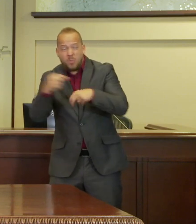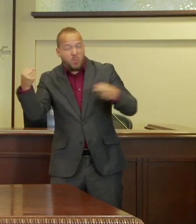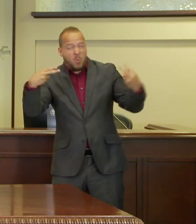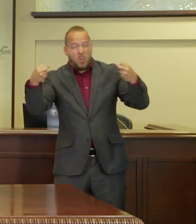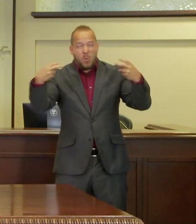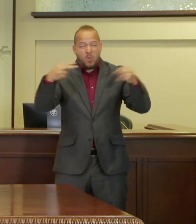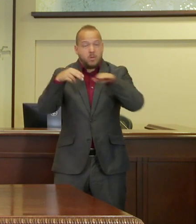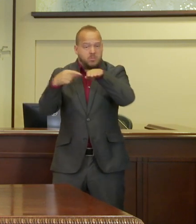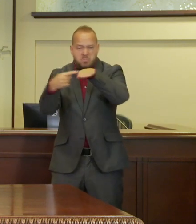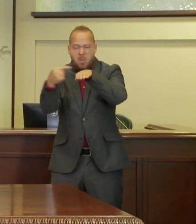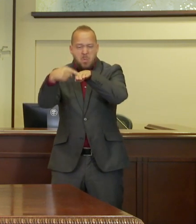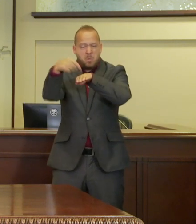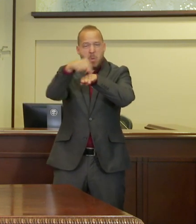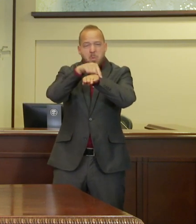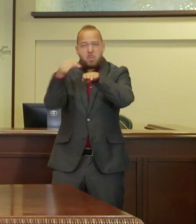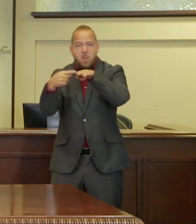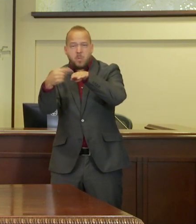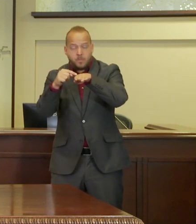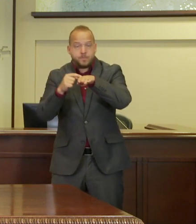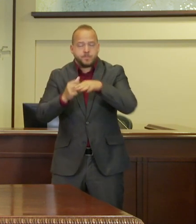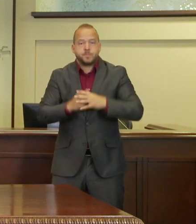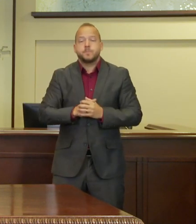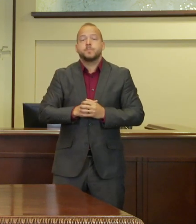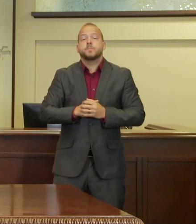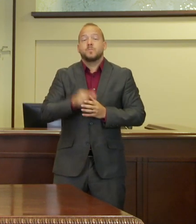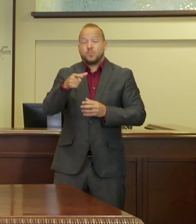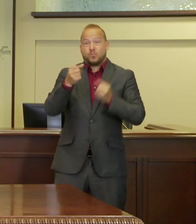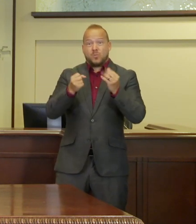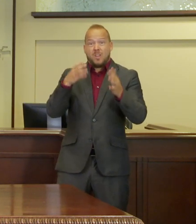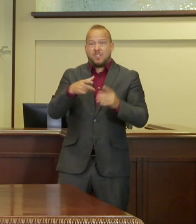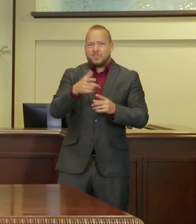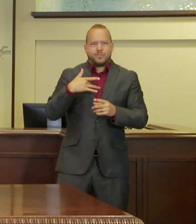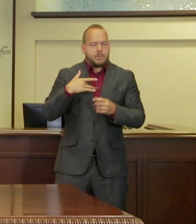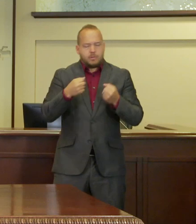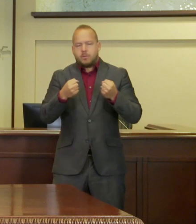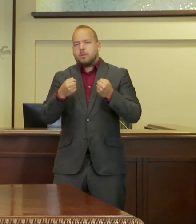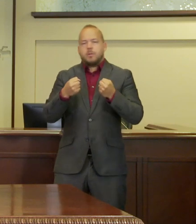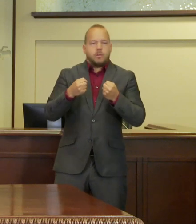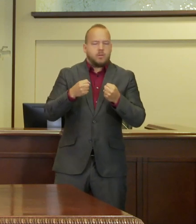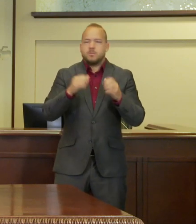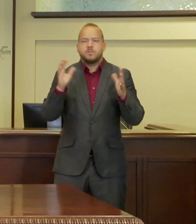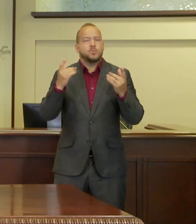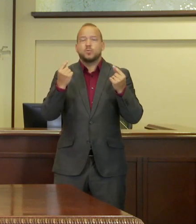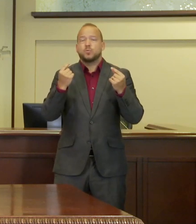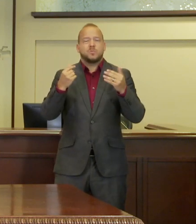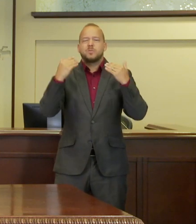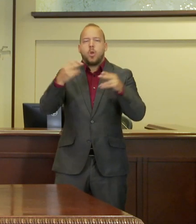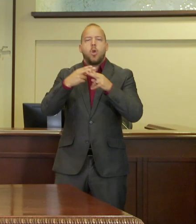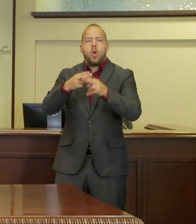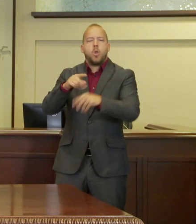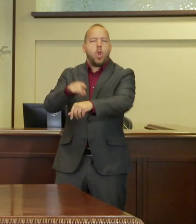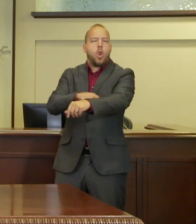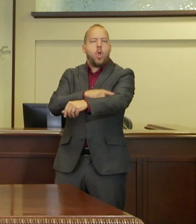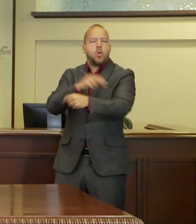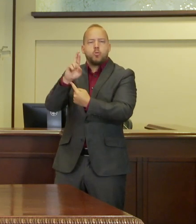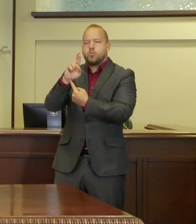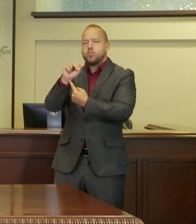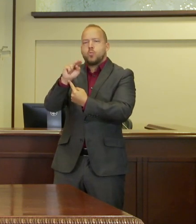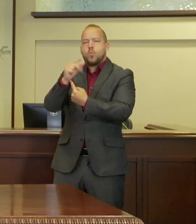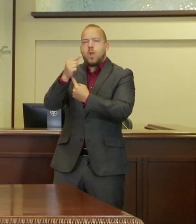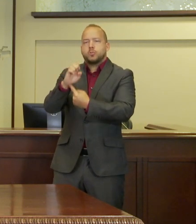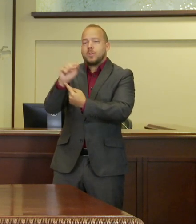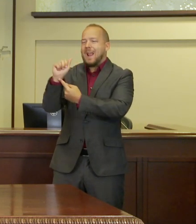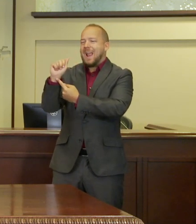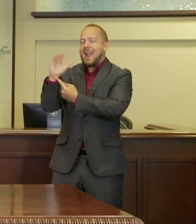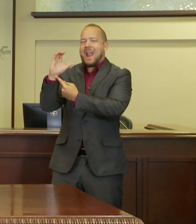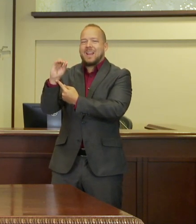that the operators of the truck decided to deploy something called the long-range acoustic device. I know there's been some questions about